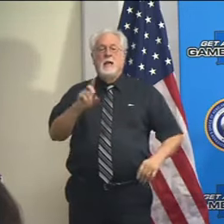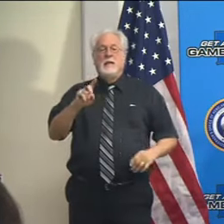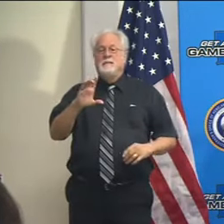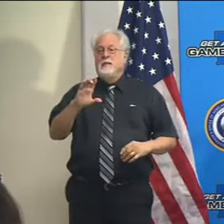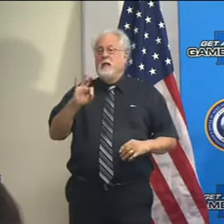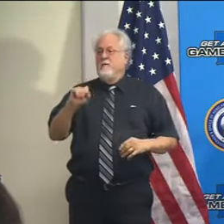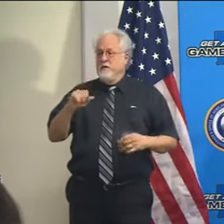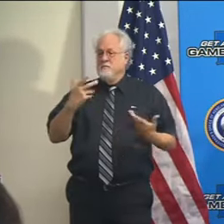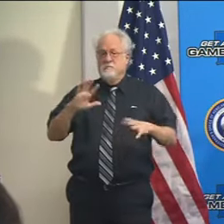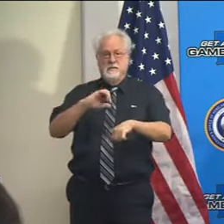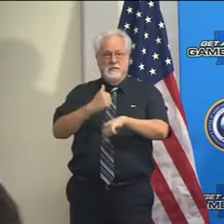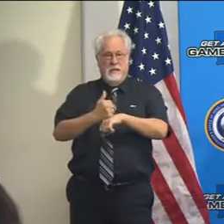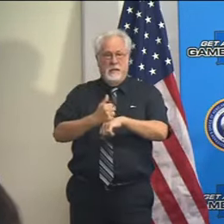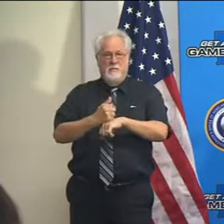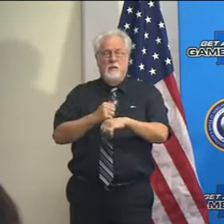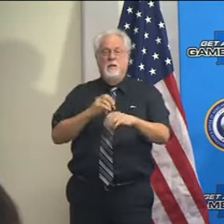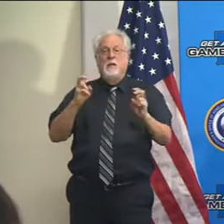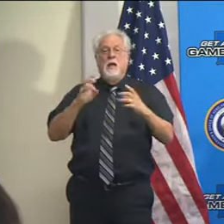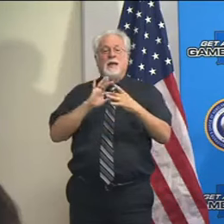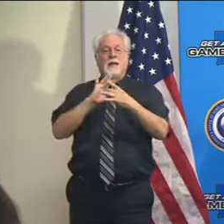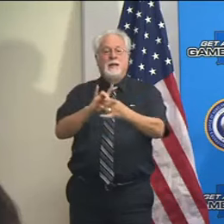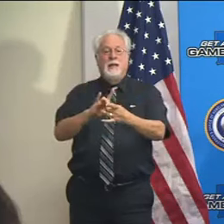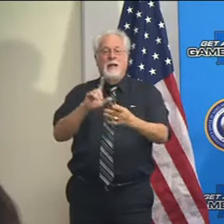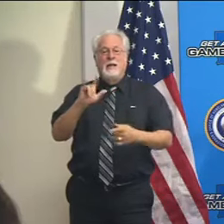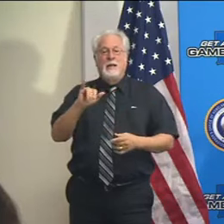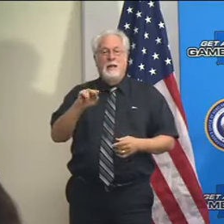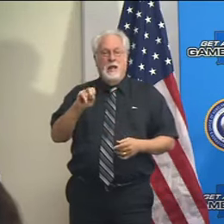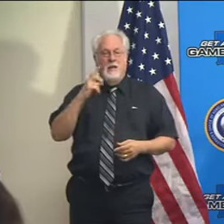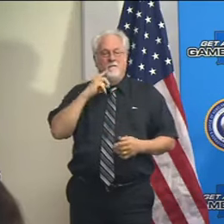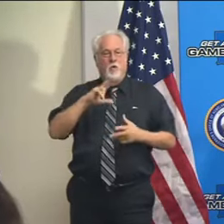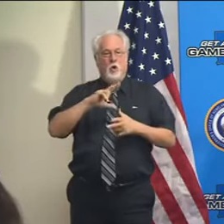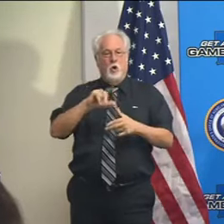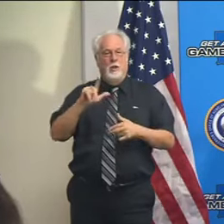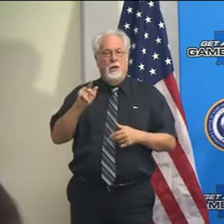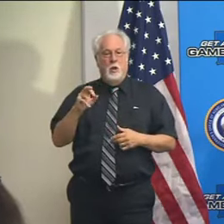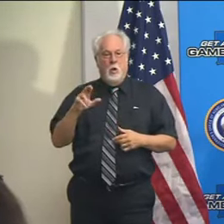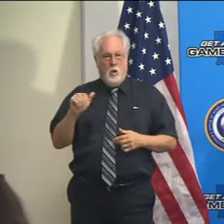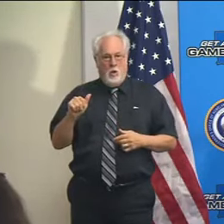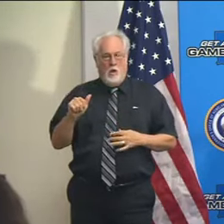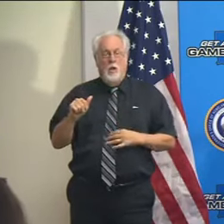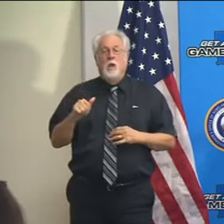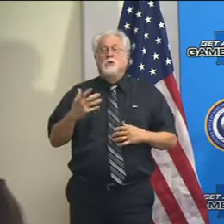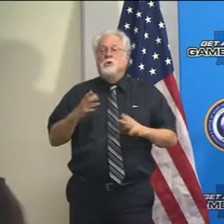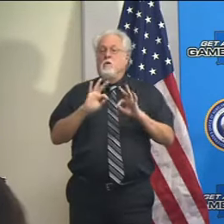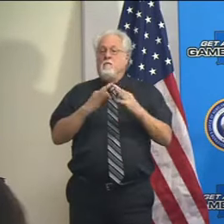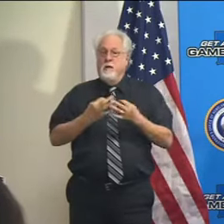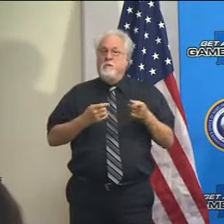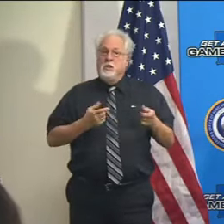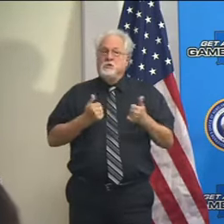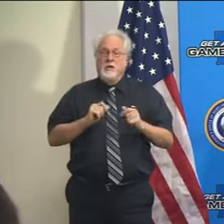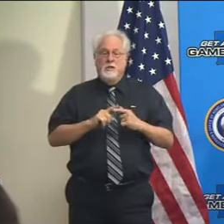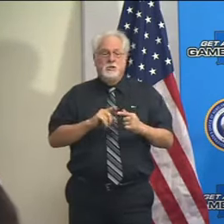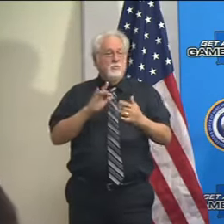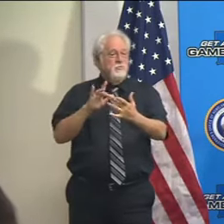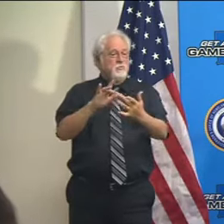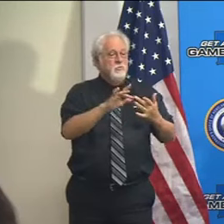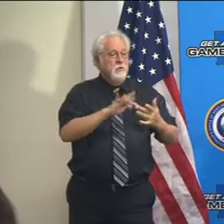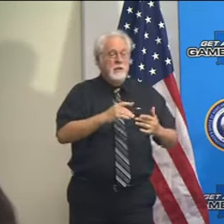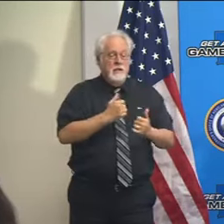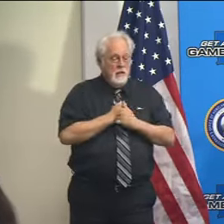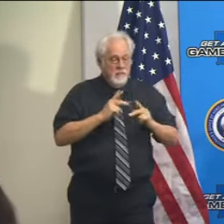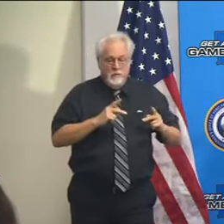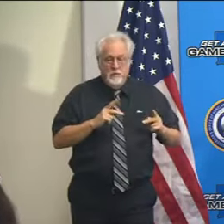DCFS has set up a connect line for Hurricane Laura. So families who are trying to reach loved ones